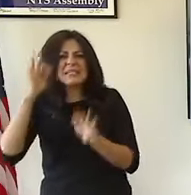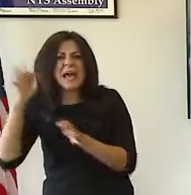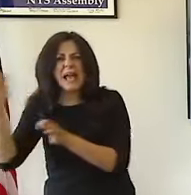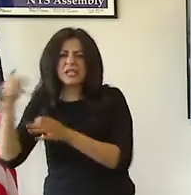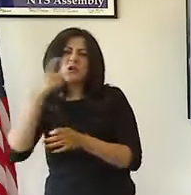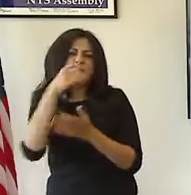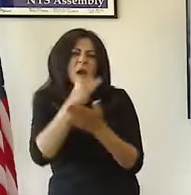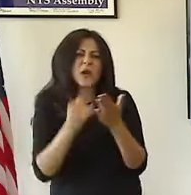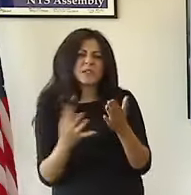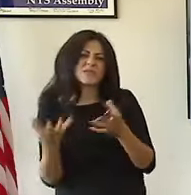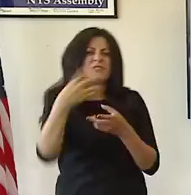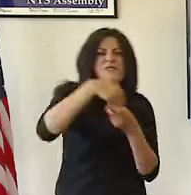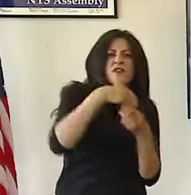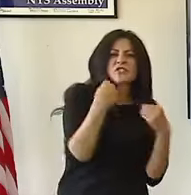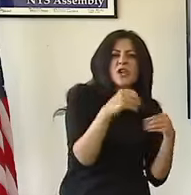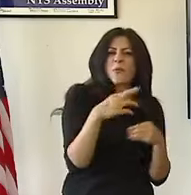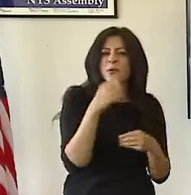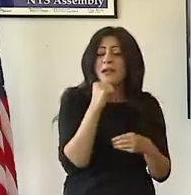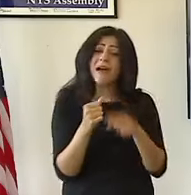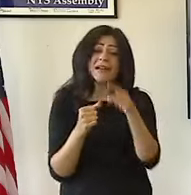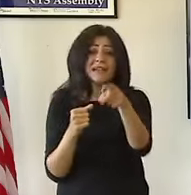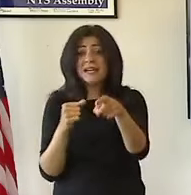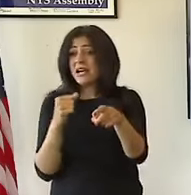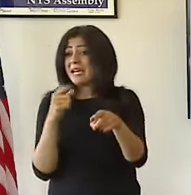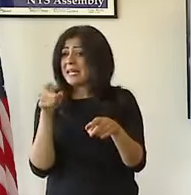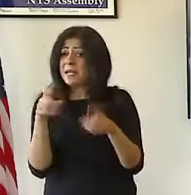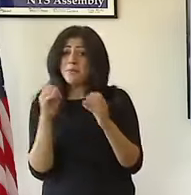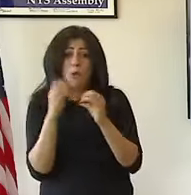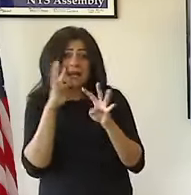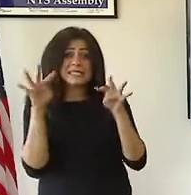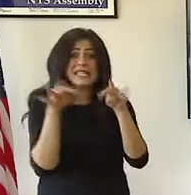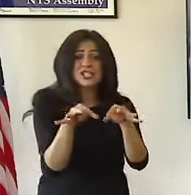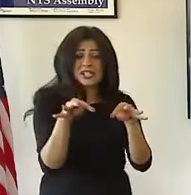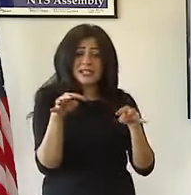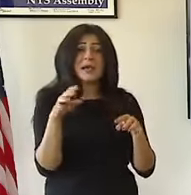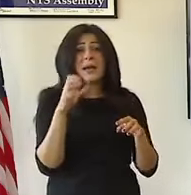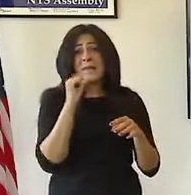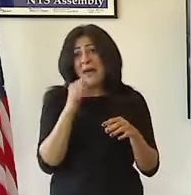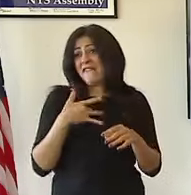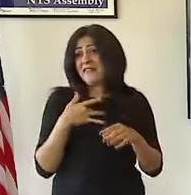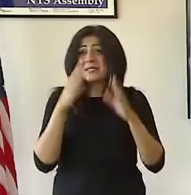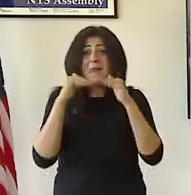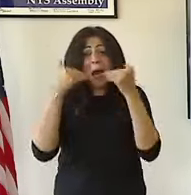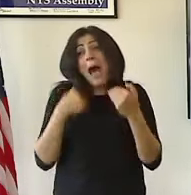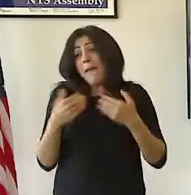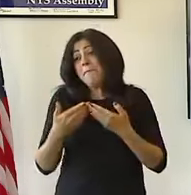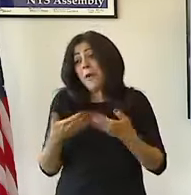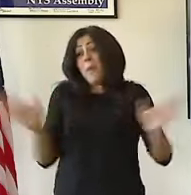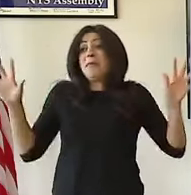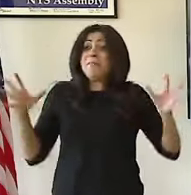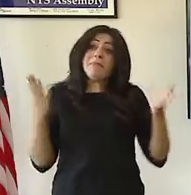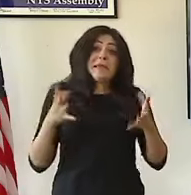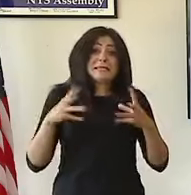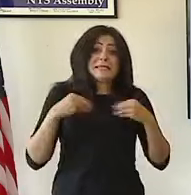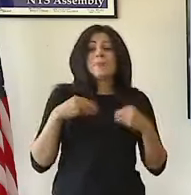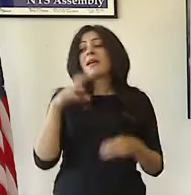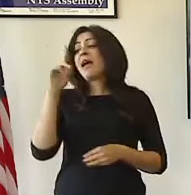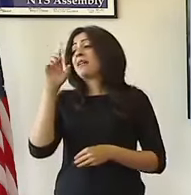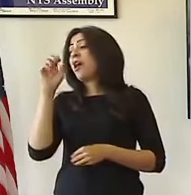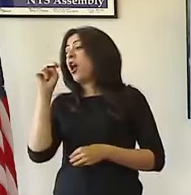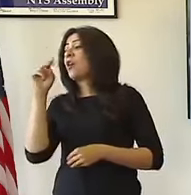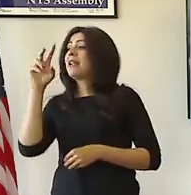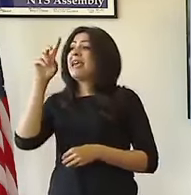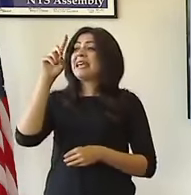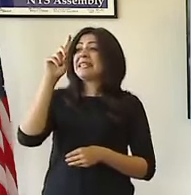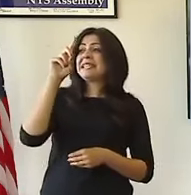respect, it's sort of like they're not getting the attention they deserve to reopen. So I don't mean to do this with a smile, but I'm open to it. Don and Dan,